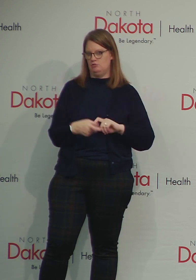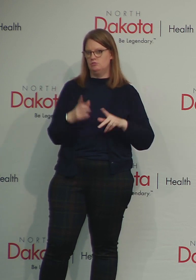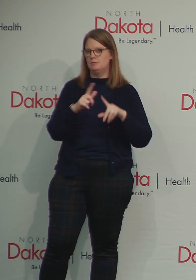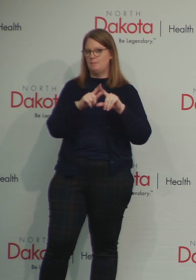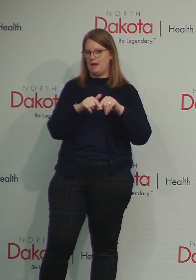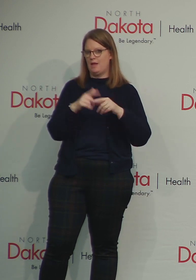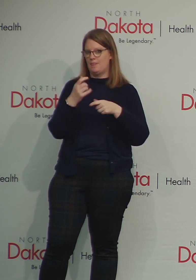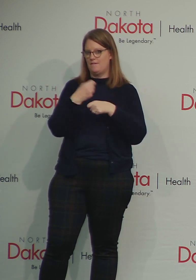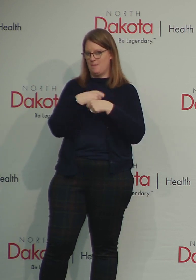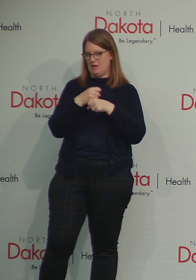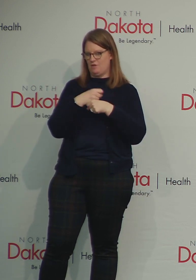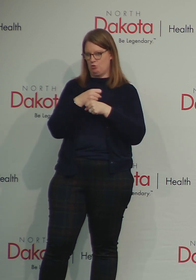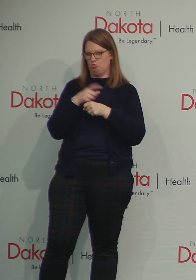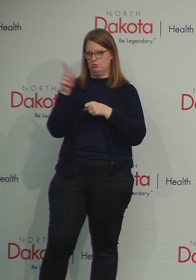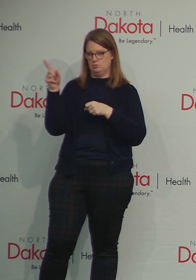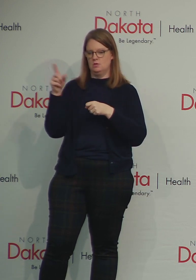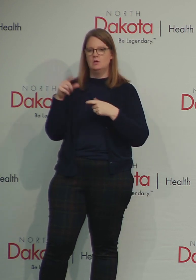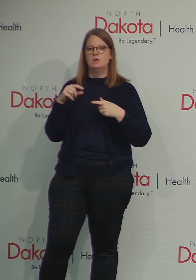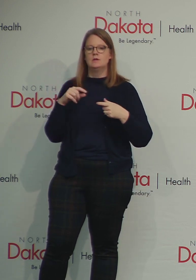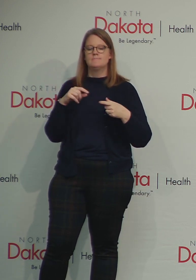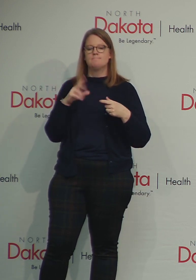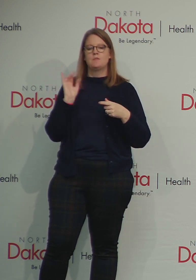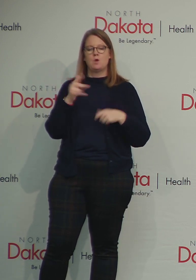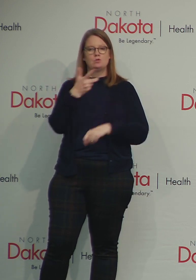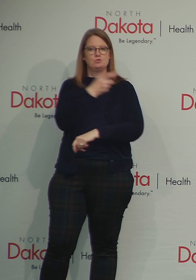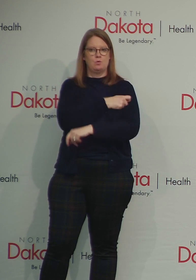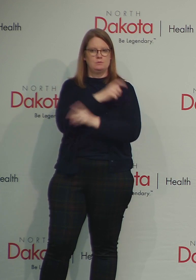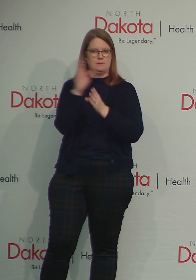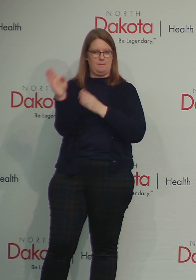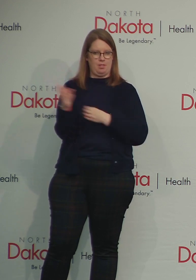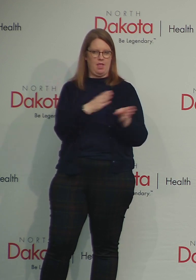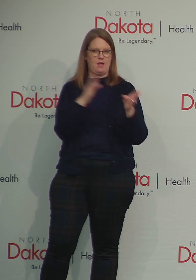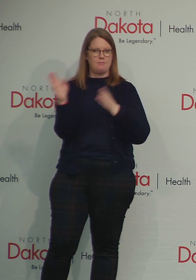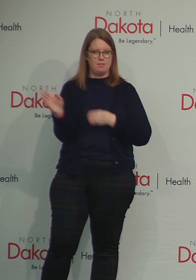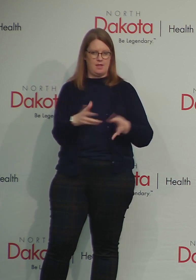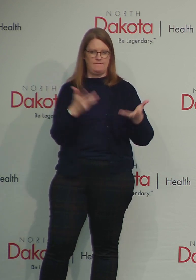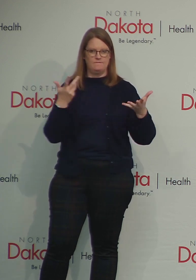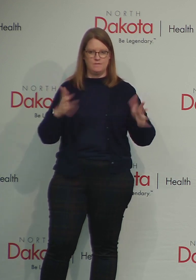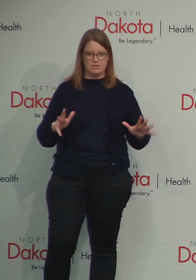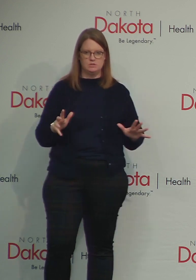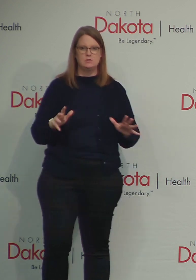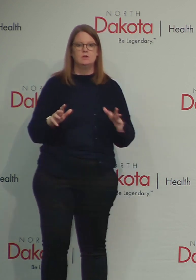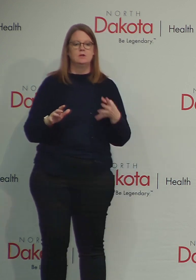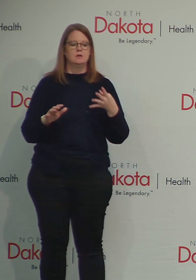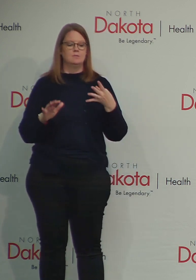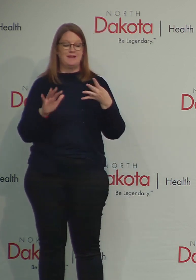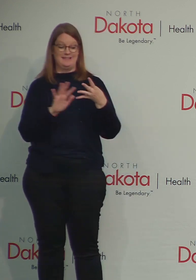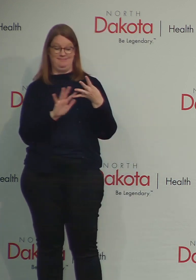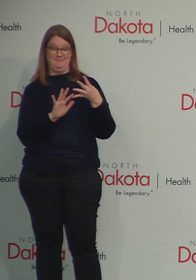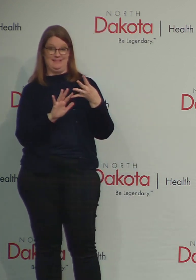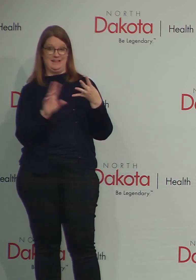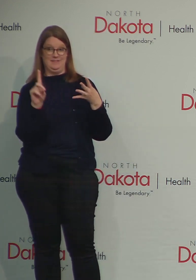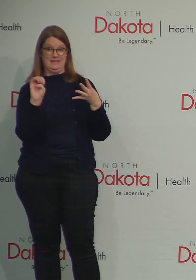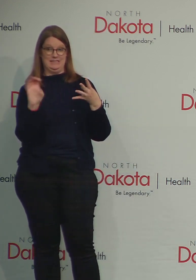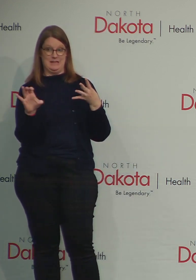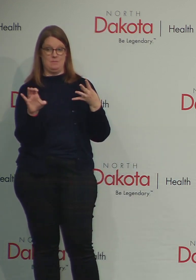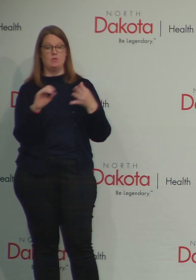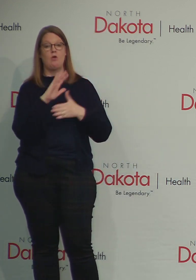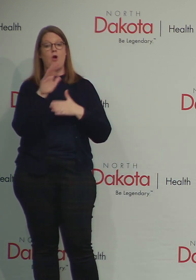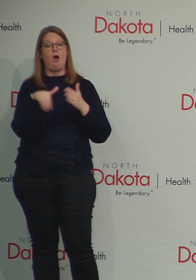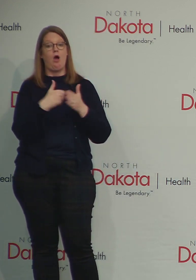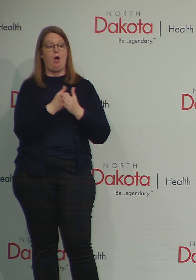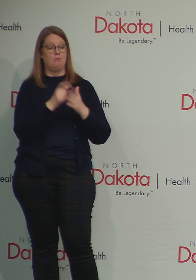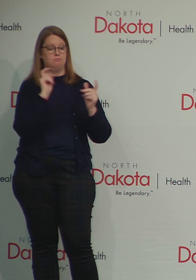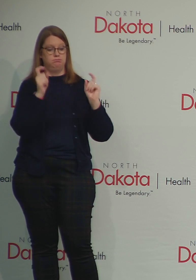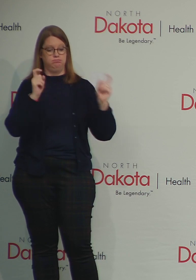manufacturing. But we have planned out those doses, and so we do plan by the end of December to allocate all doses that